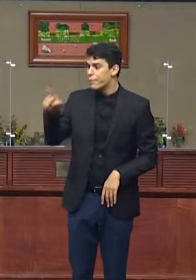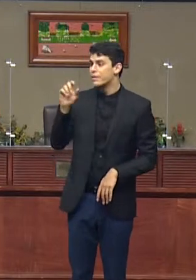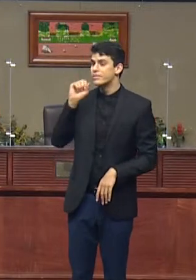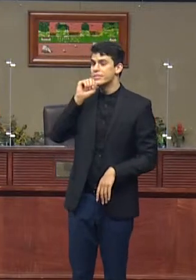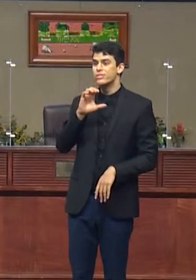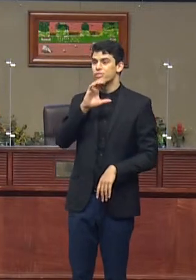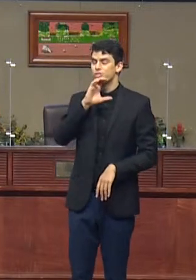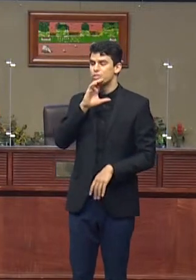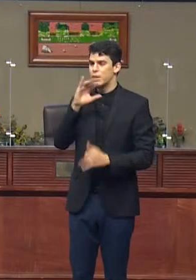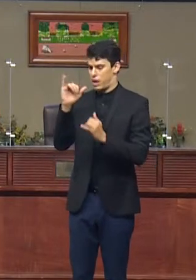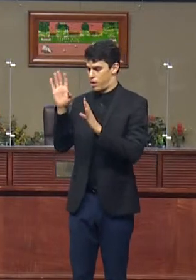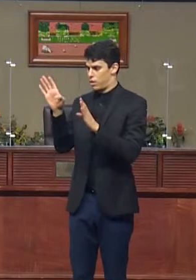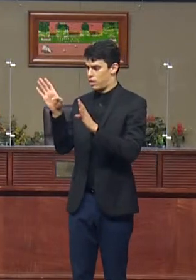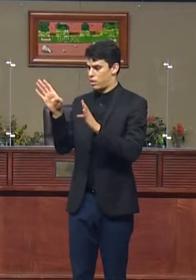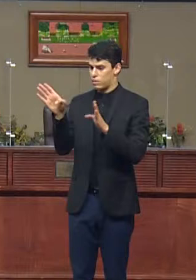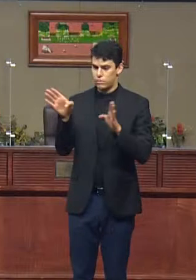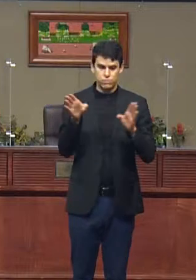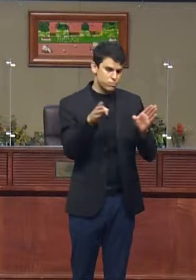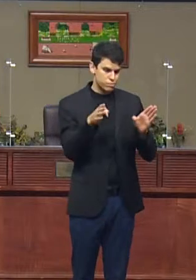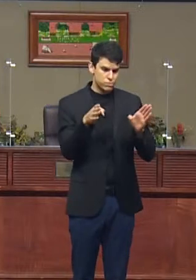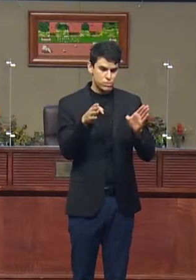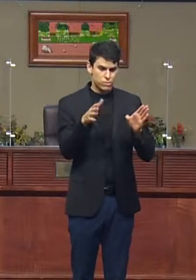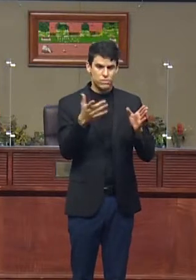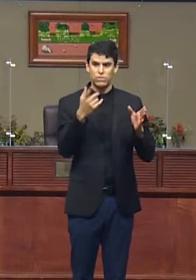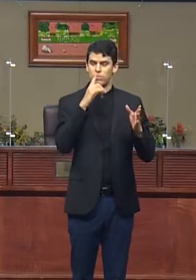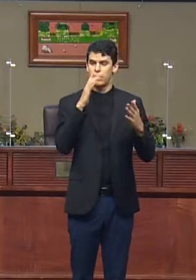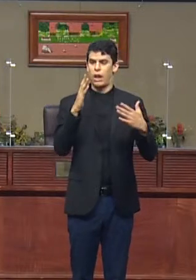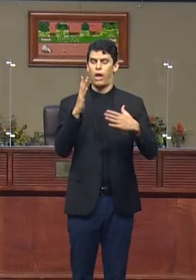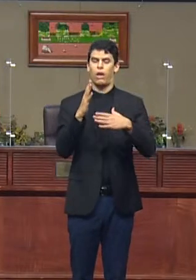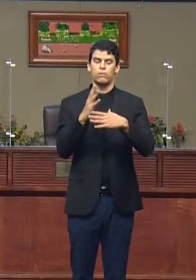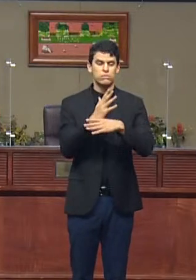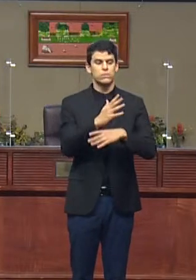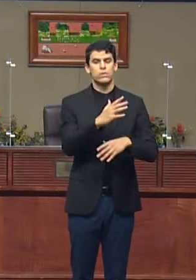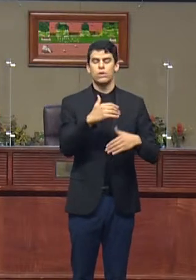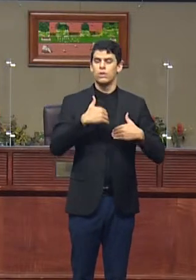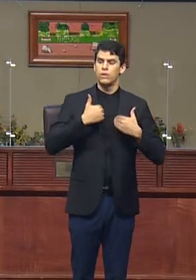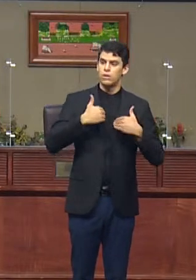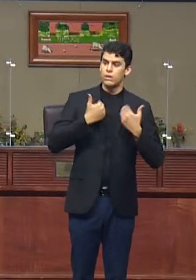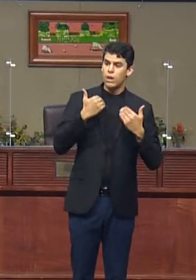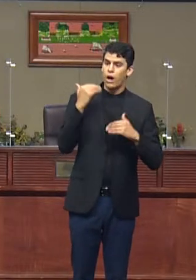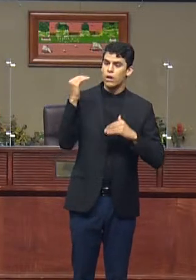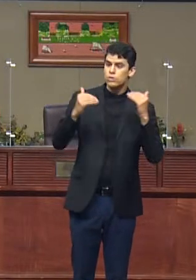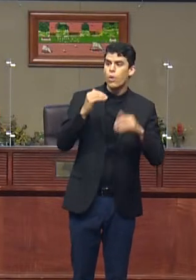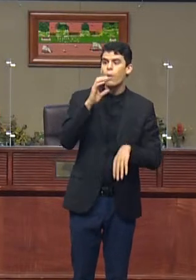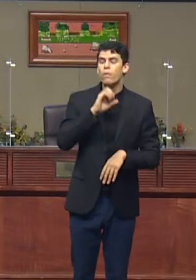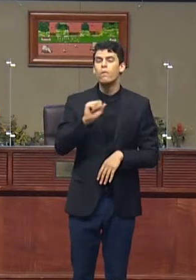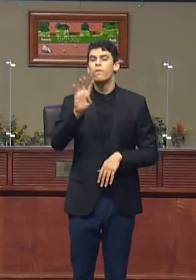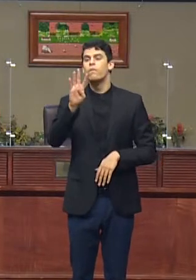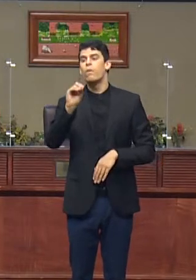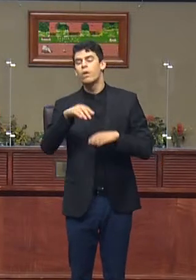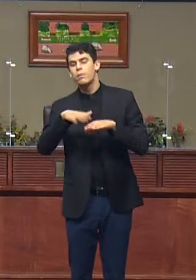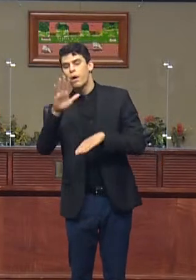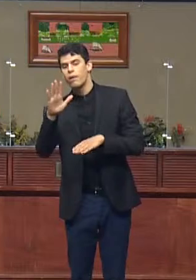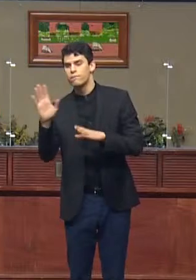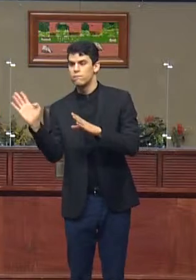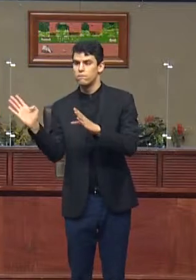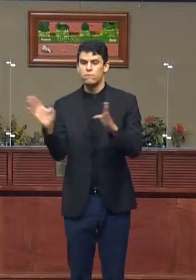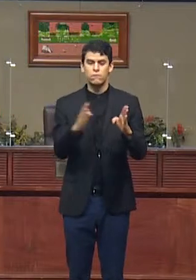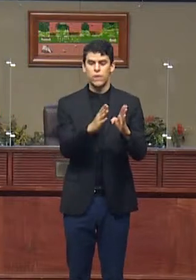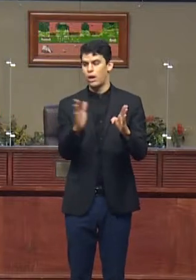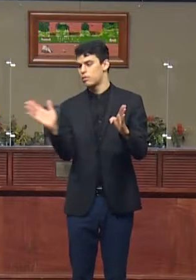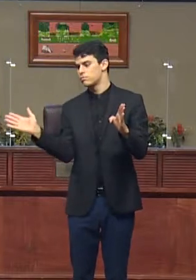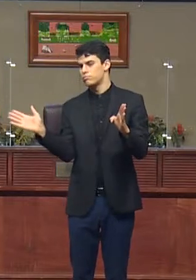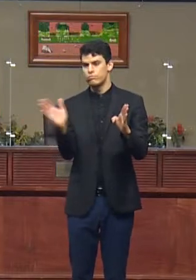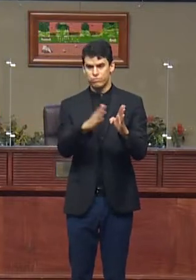we have to kind of move to that middle ground, young adult, the 40-year-olds and above. And that's what we're doing